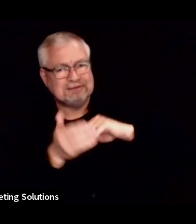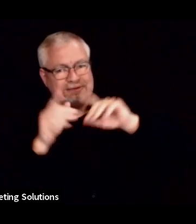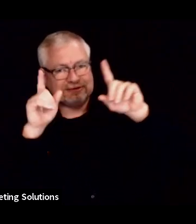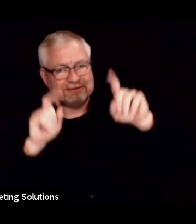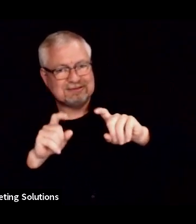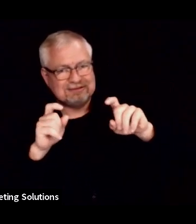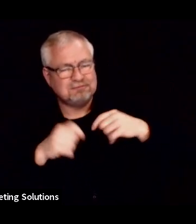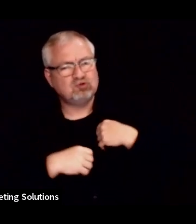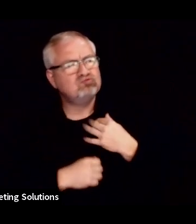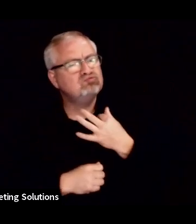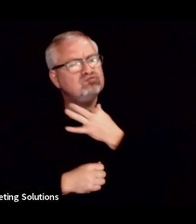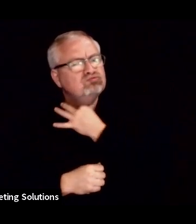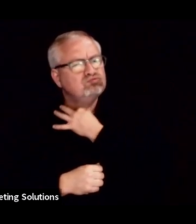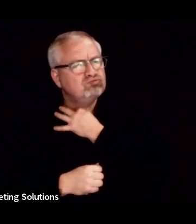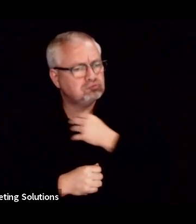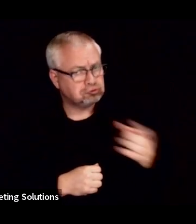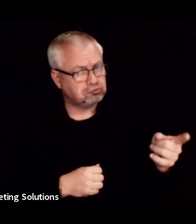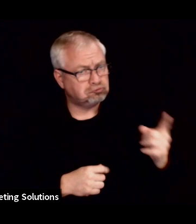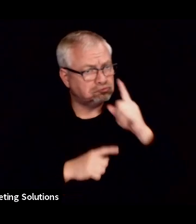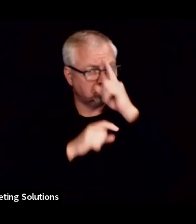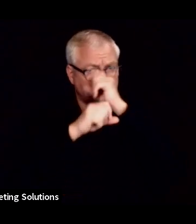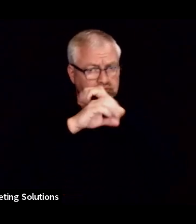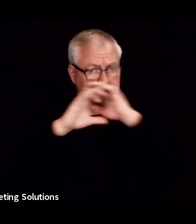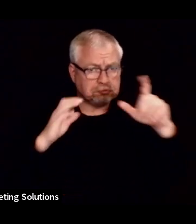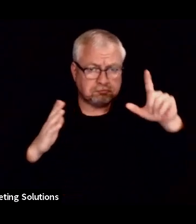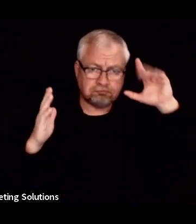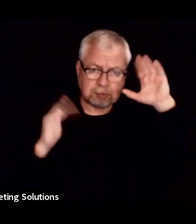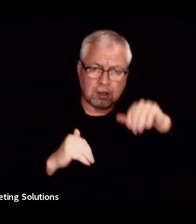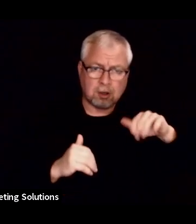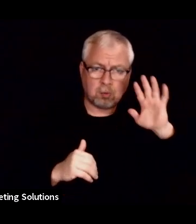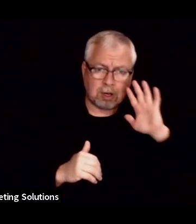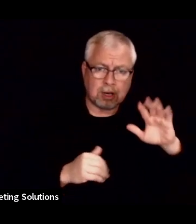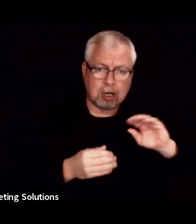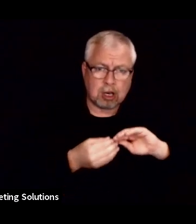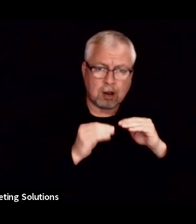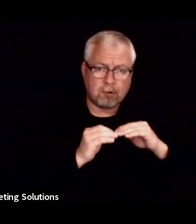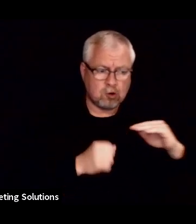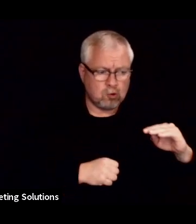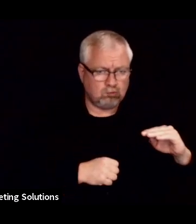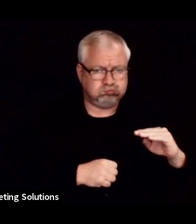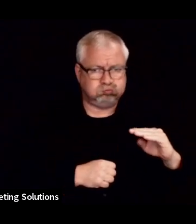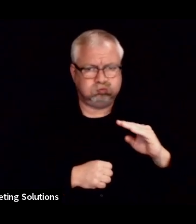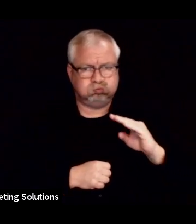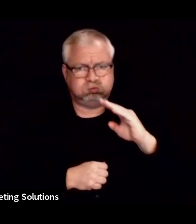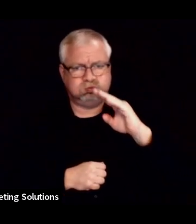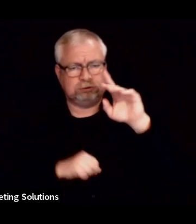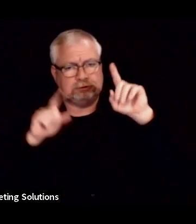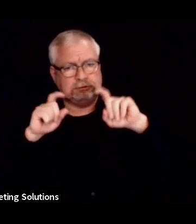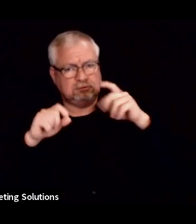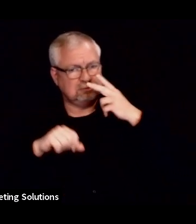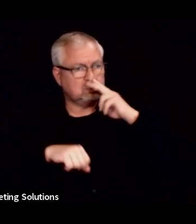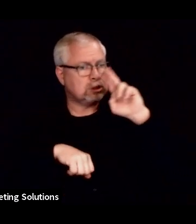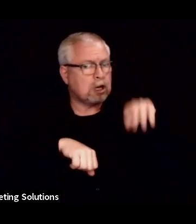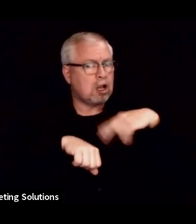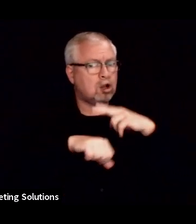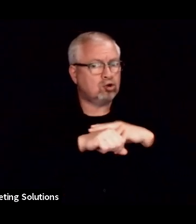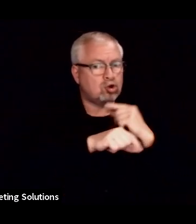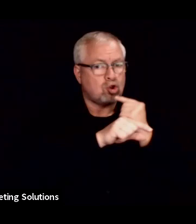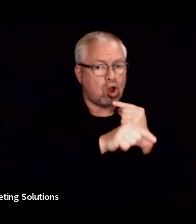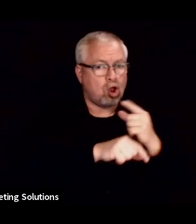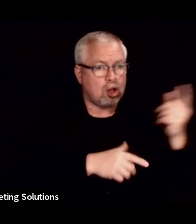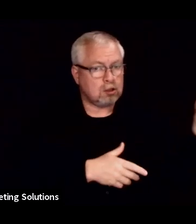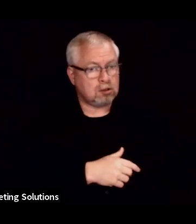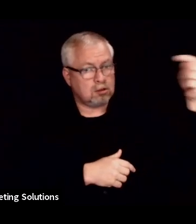expecting to see higher testing numbers following the National Guard testing sites. And I'm also curious if you can